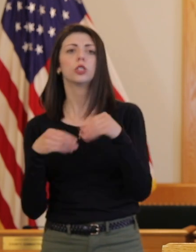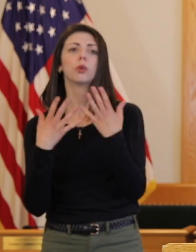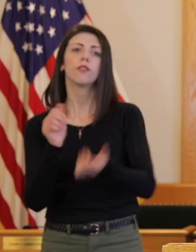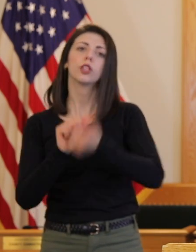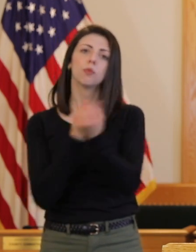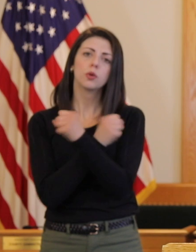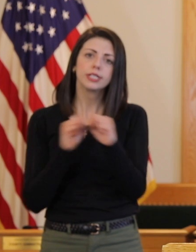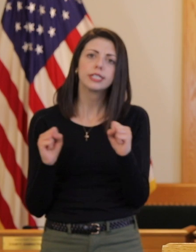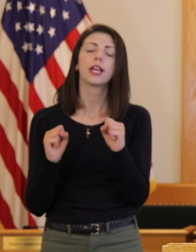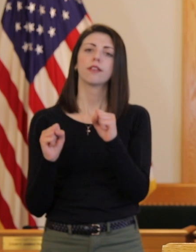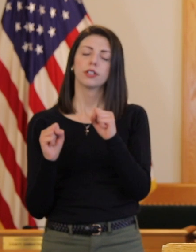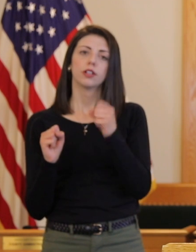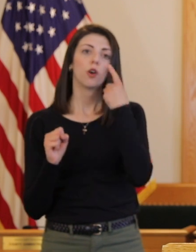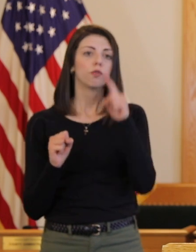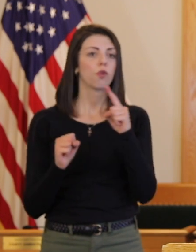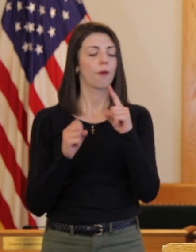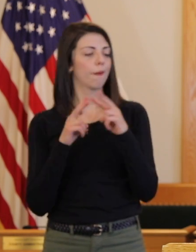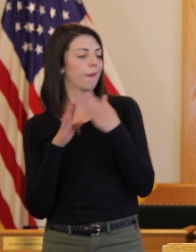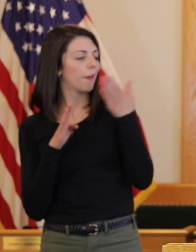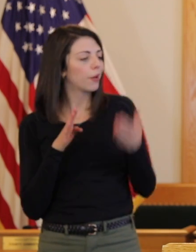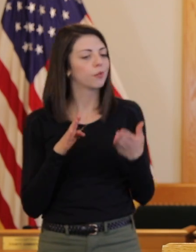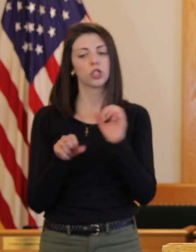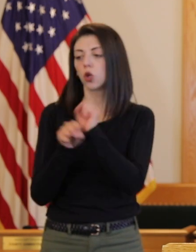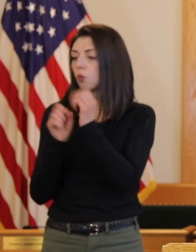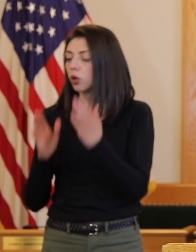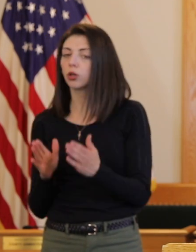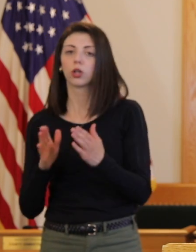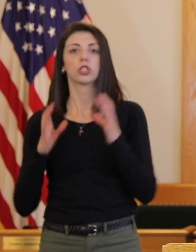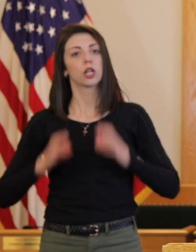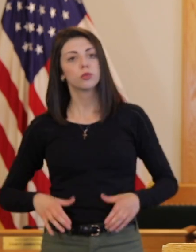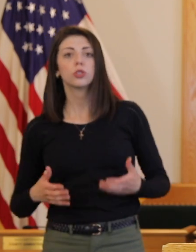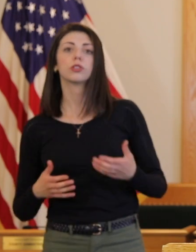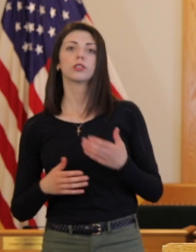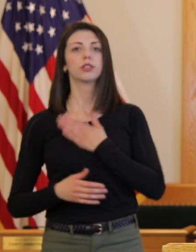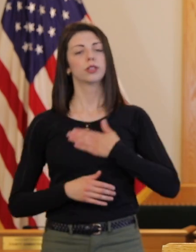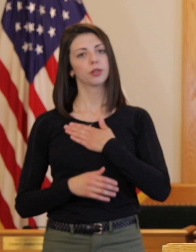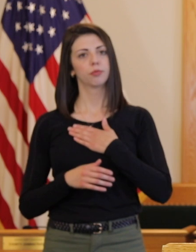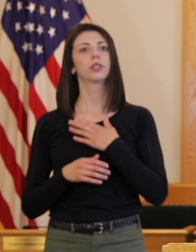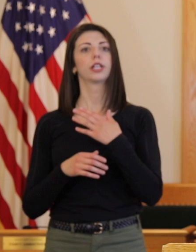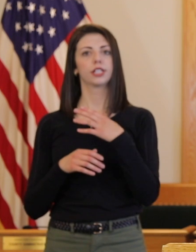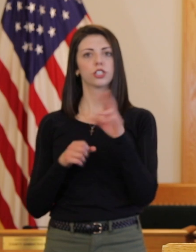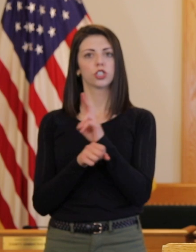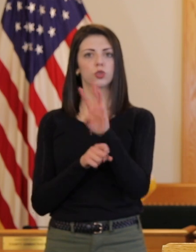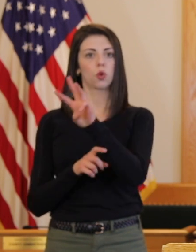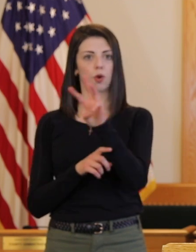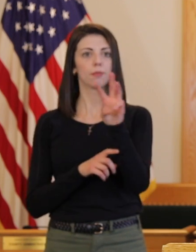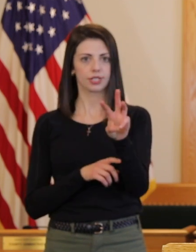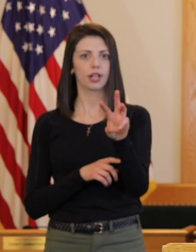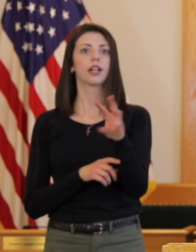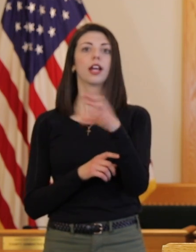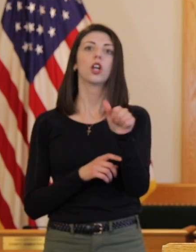families and neighbors, our customers, and our visitors when they start to return. Please keep referring to the Reopen Oswego County page